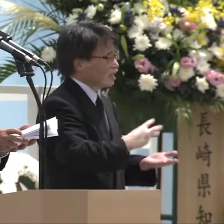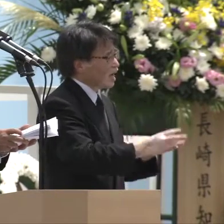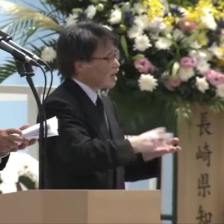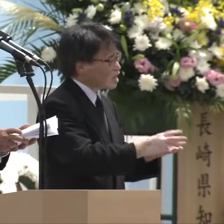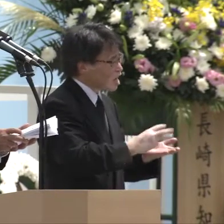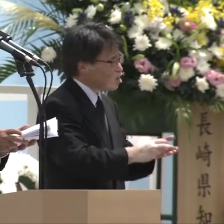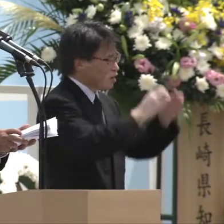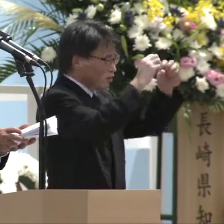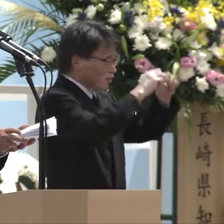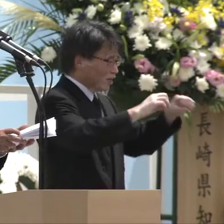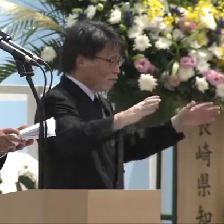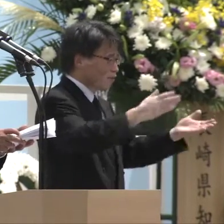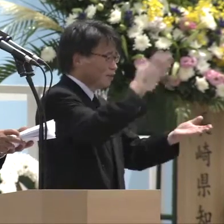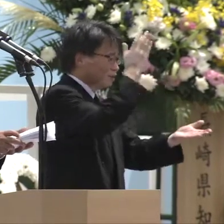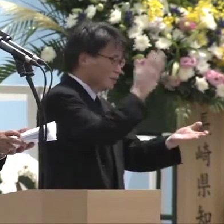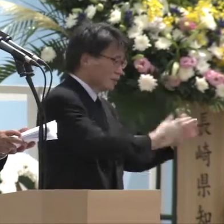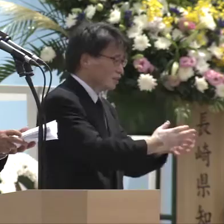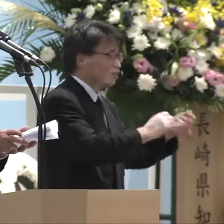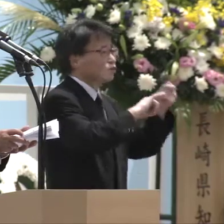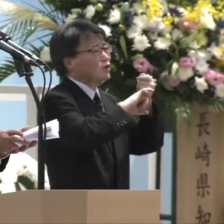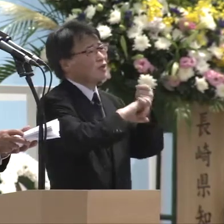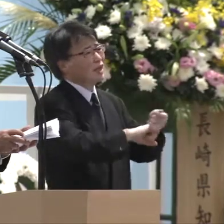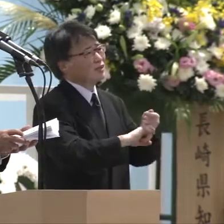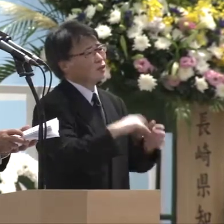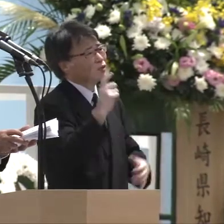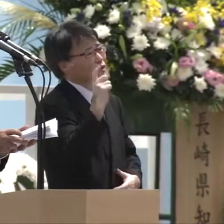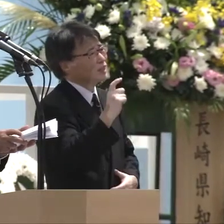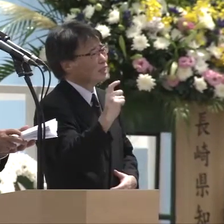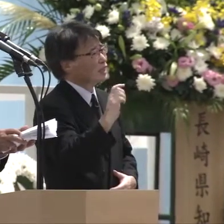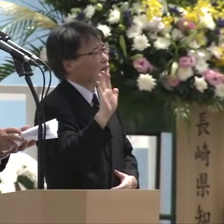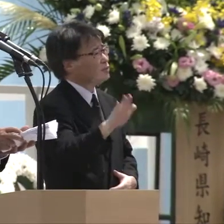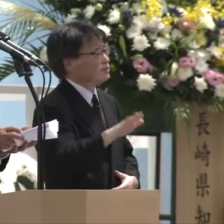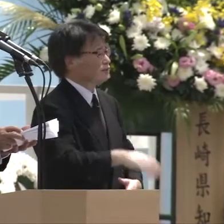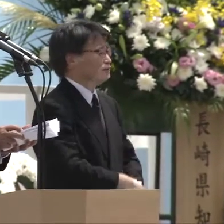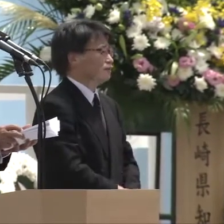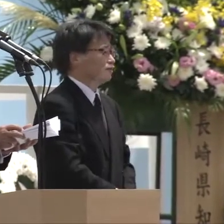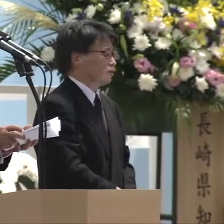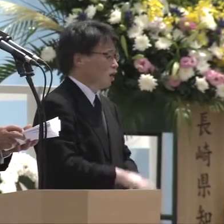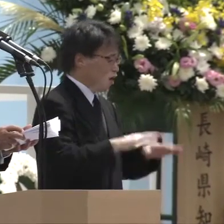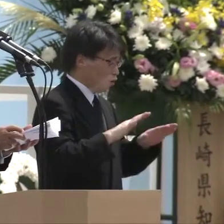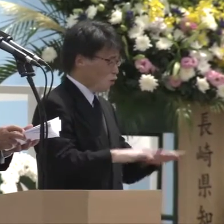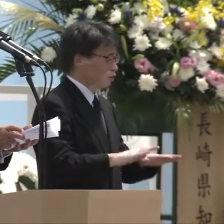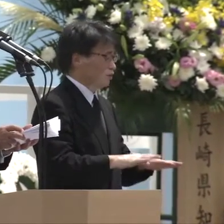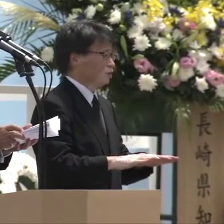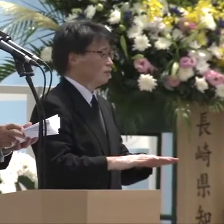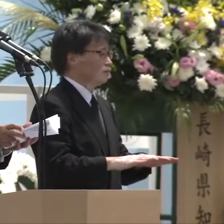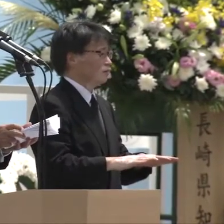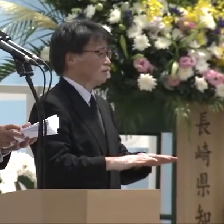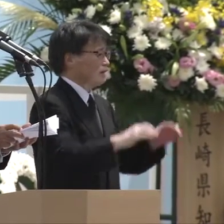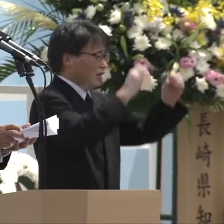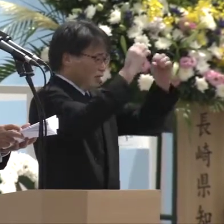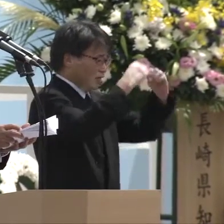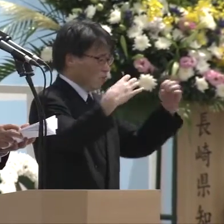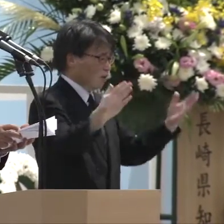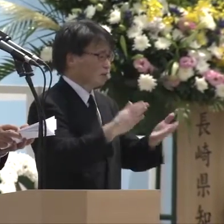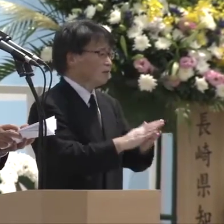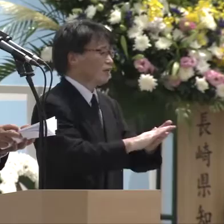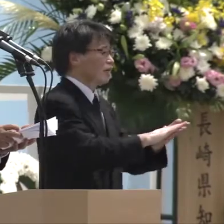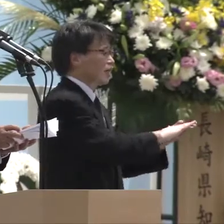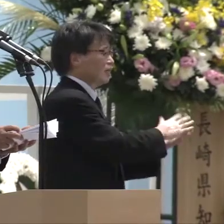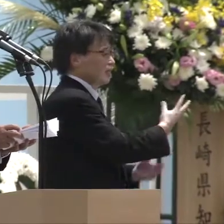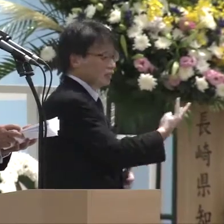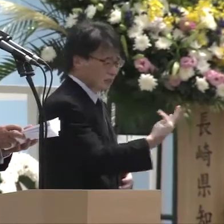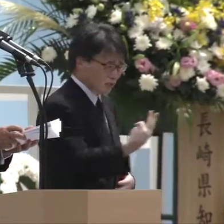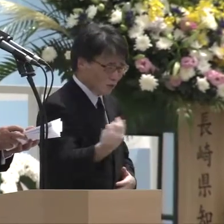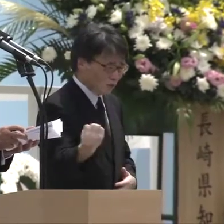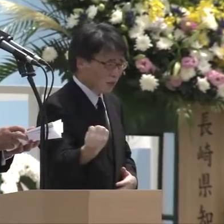and the day of a praise that the misery of nuclear weapons shall never be repeated for the third time in the world. In